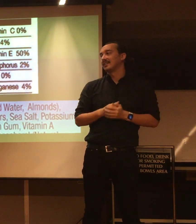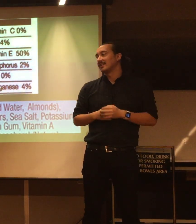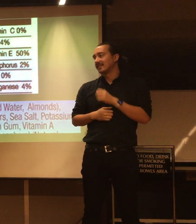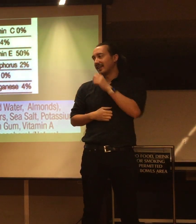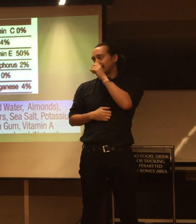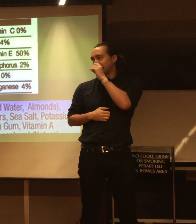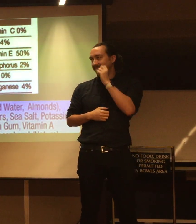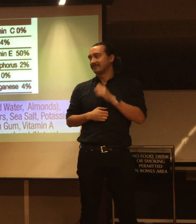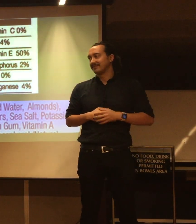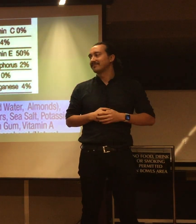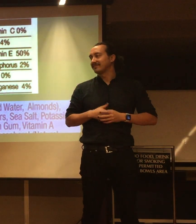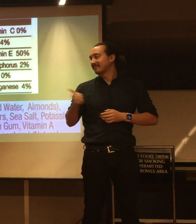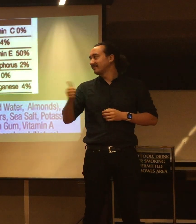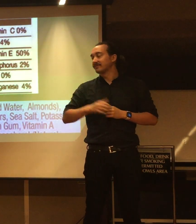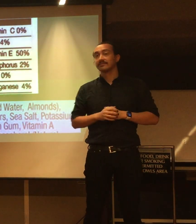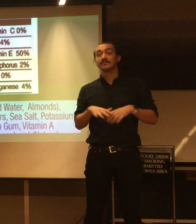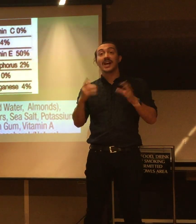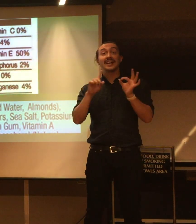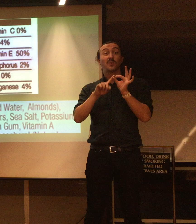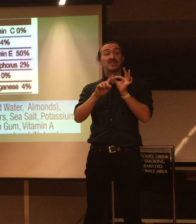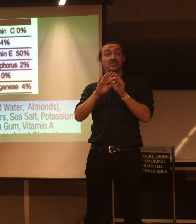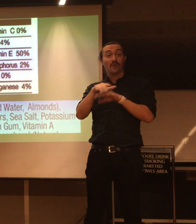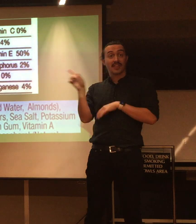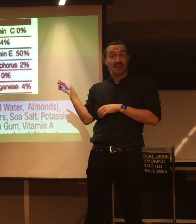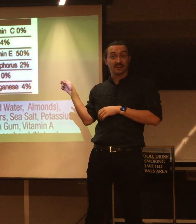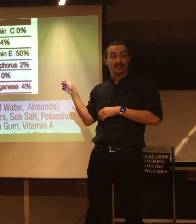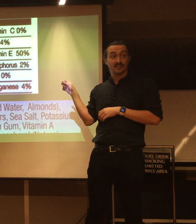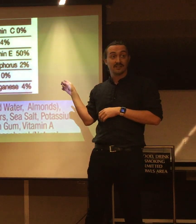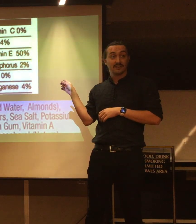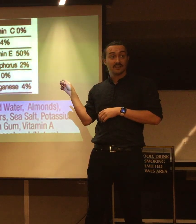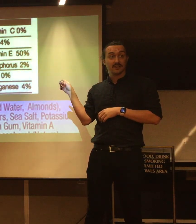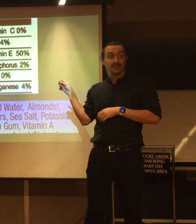Does anyone have any questions at this point?